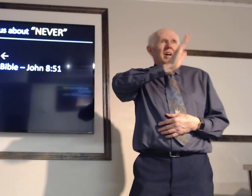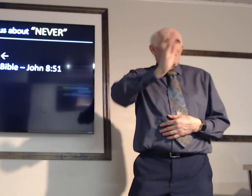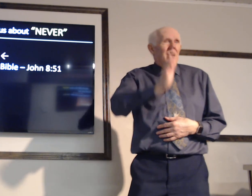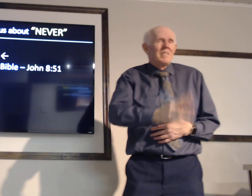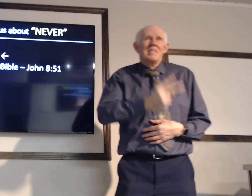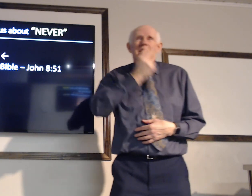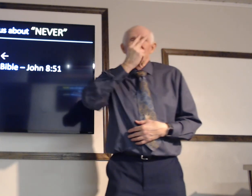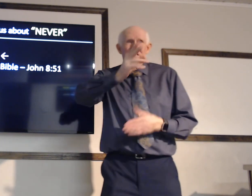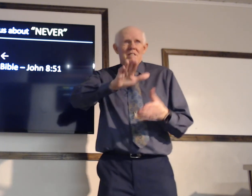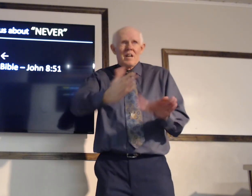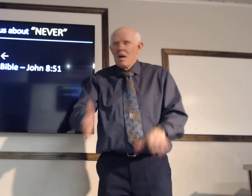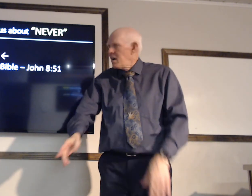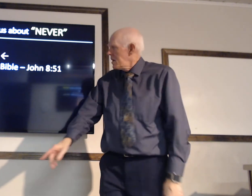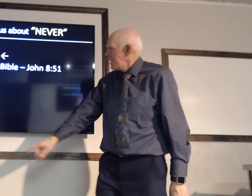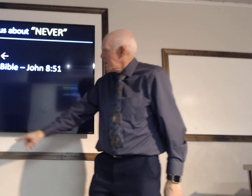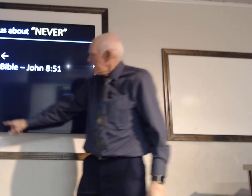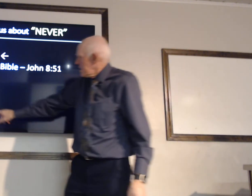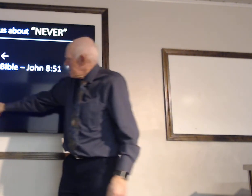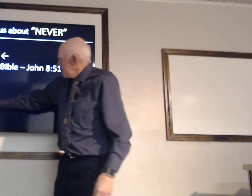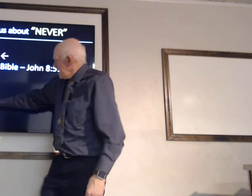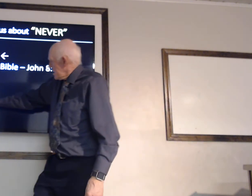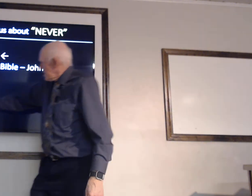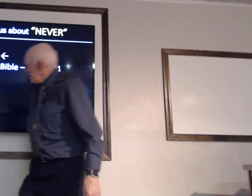shall never see death.